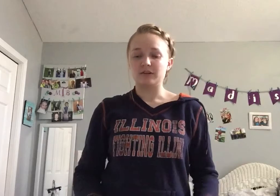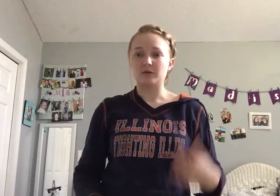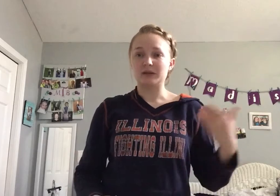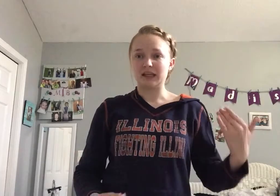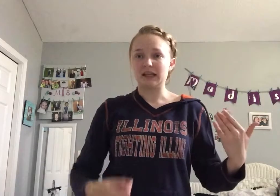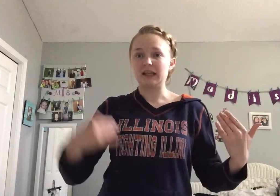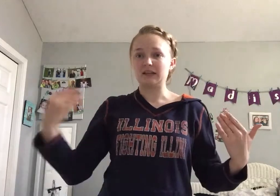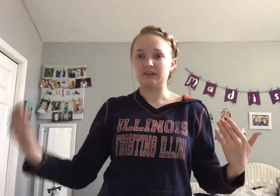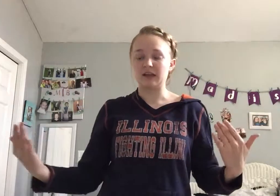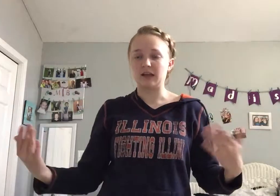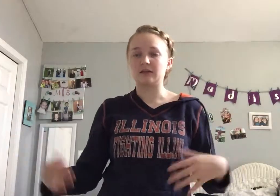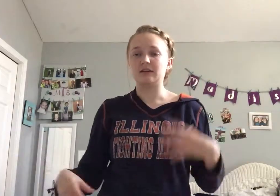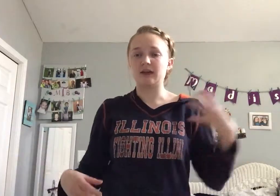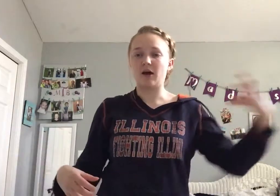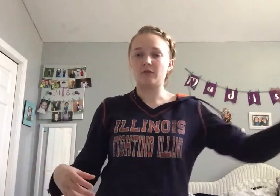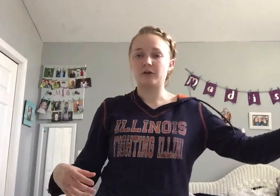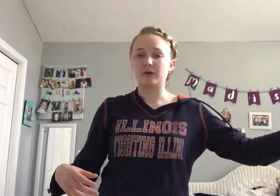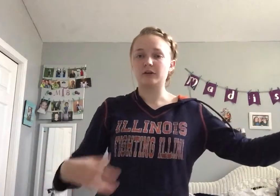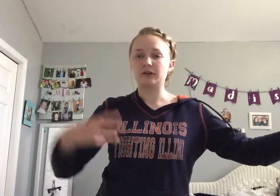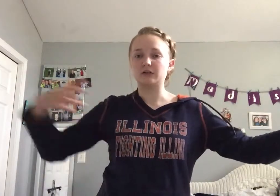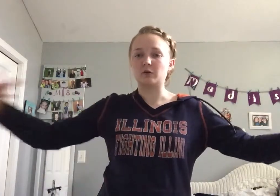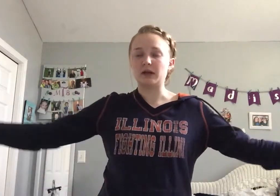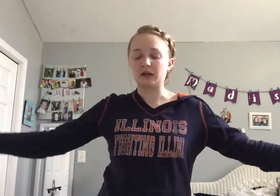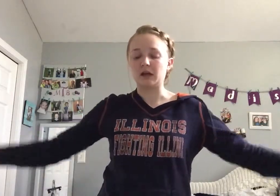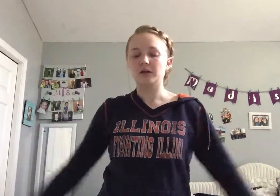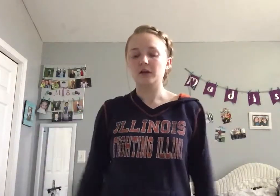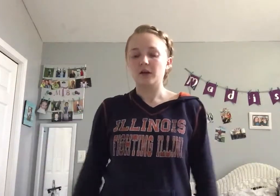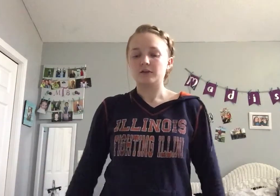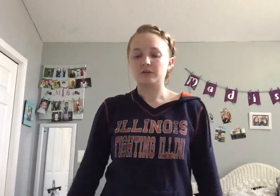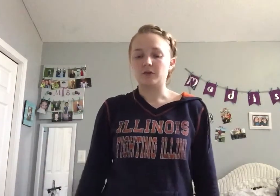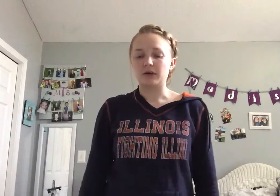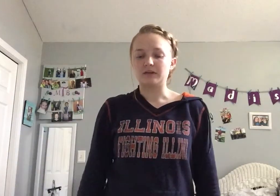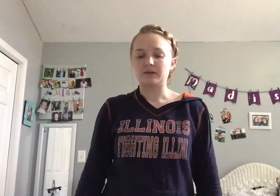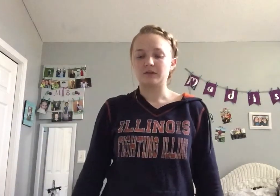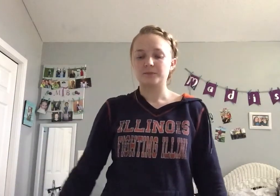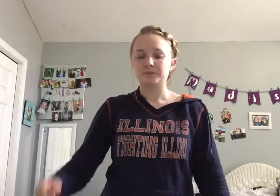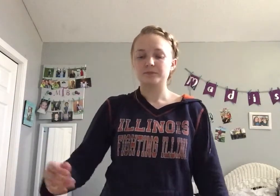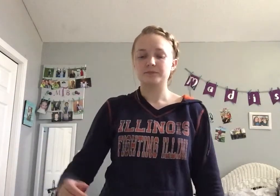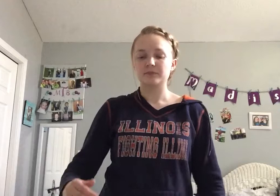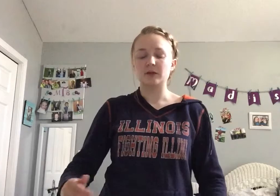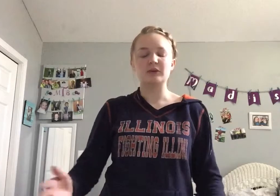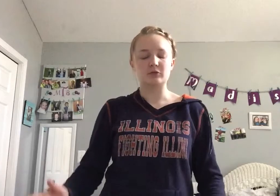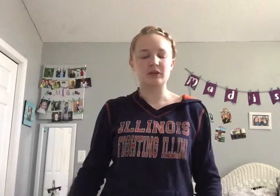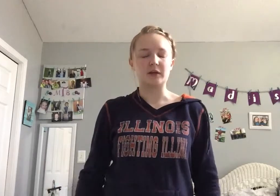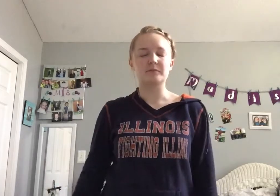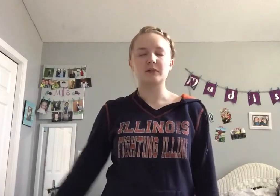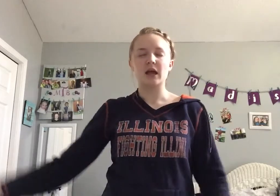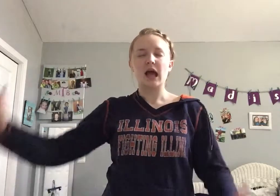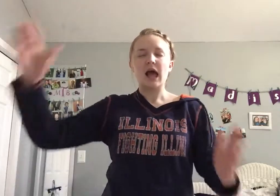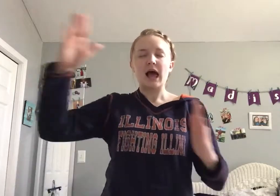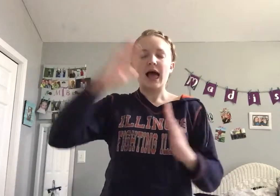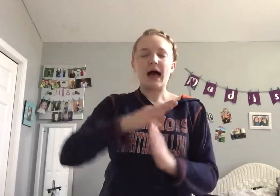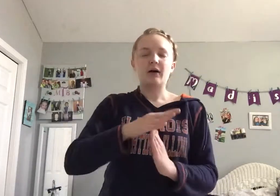the beginning, he's the end, he's Alpha, he's Omega. So it's, let me do it again.